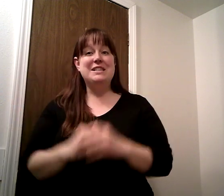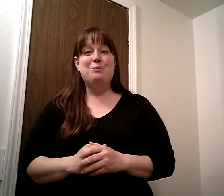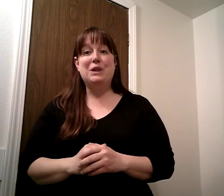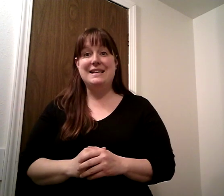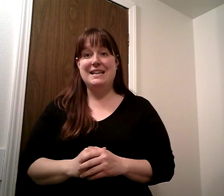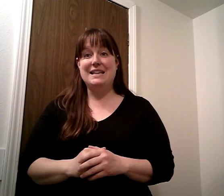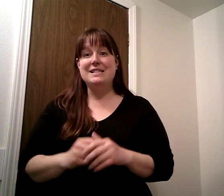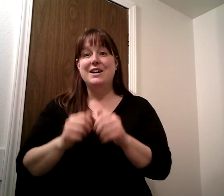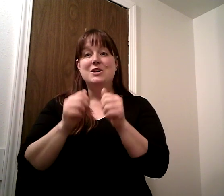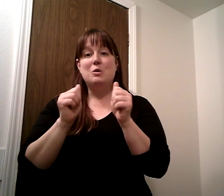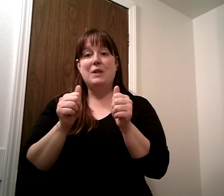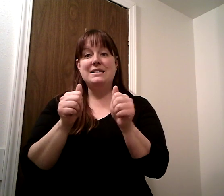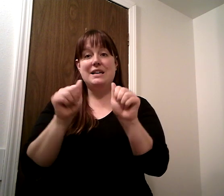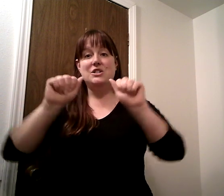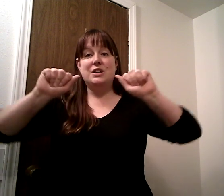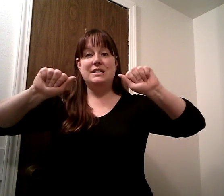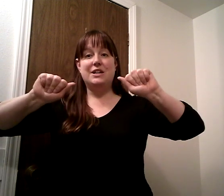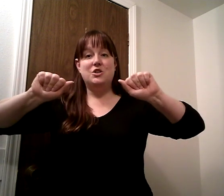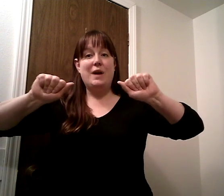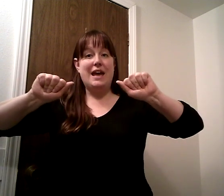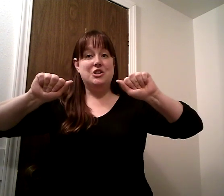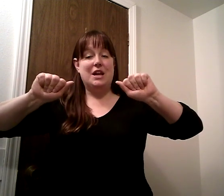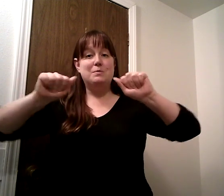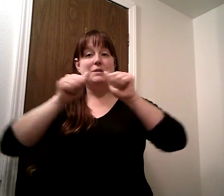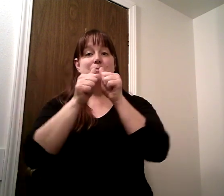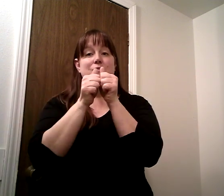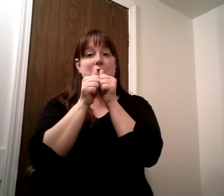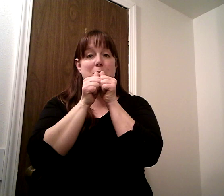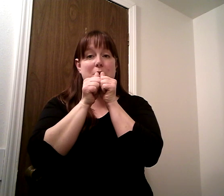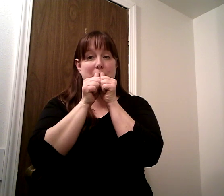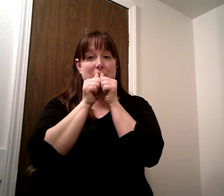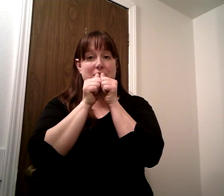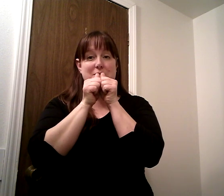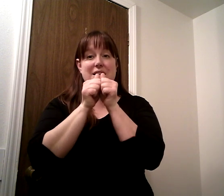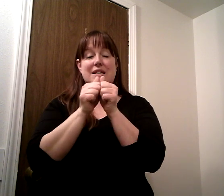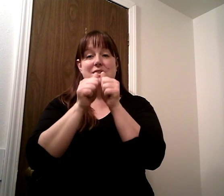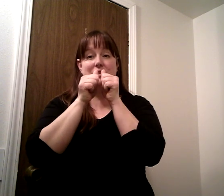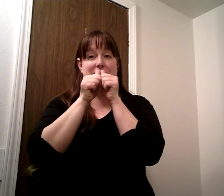his blessings. So blessings, you're going to take 2 A shapes. You're going to put them up to your lips like this, and you're going to